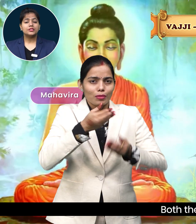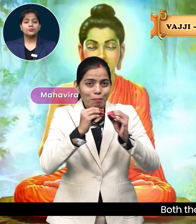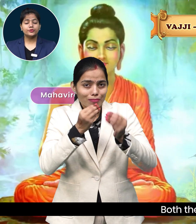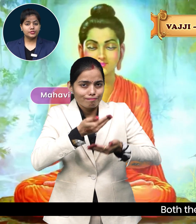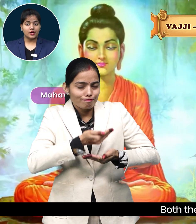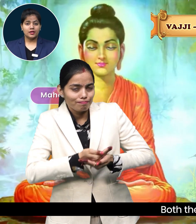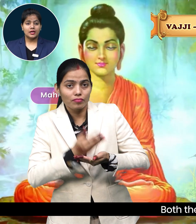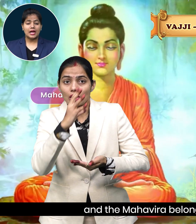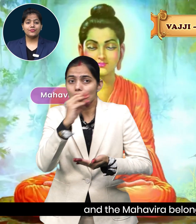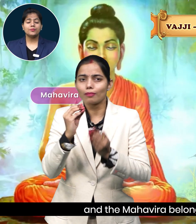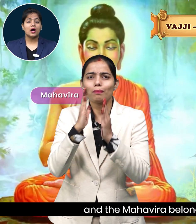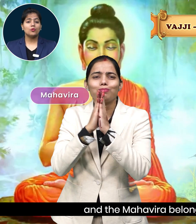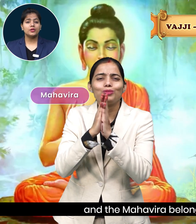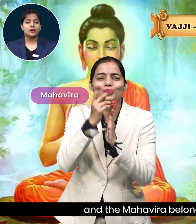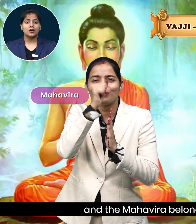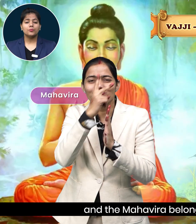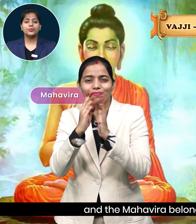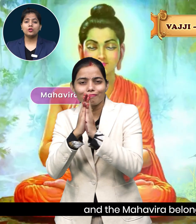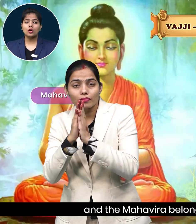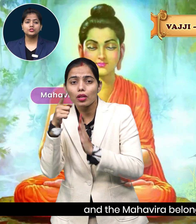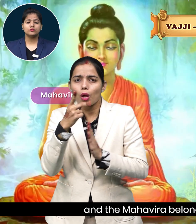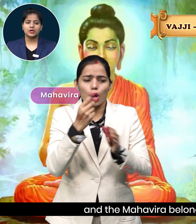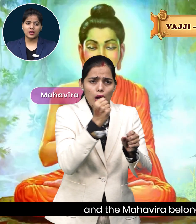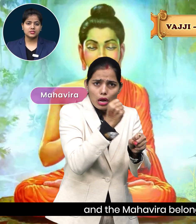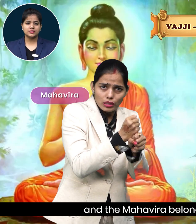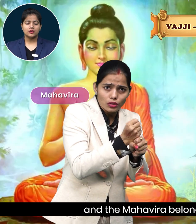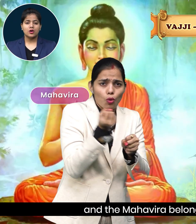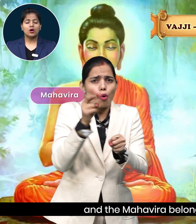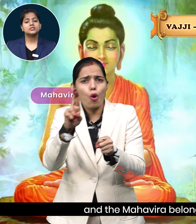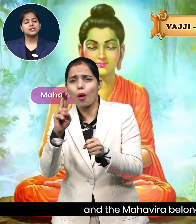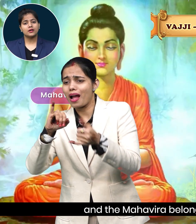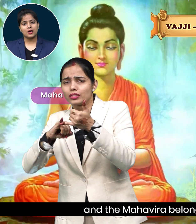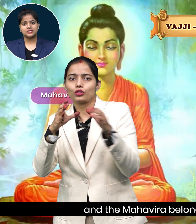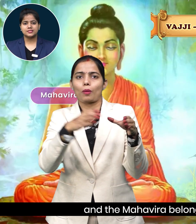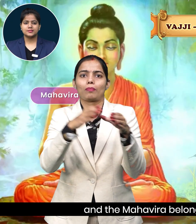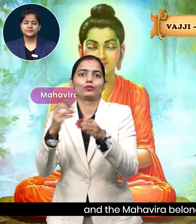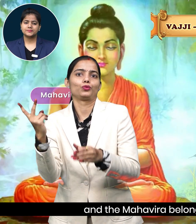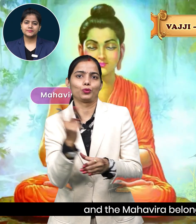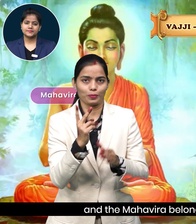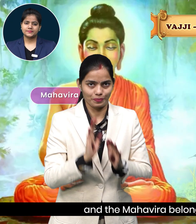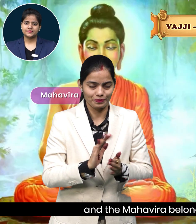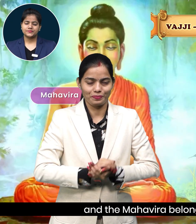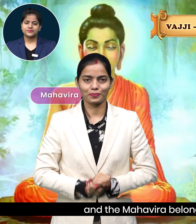Both the Buddha and the Mahavira belonged to Ganas or Sanghas.